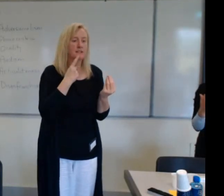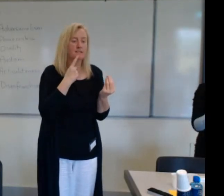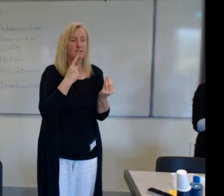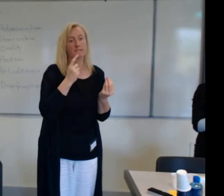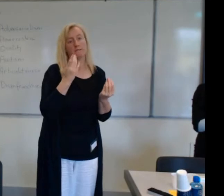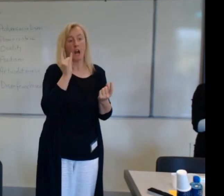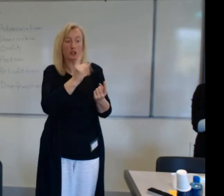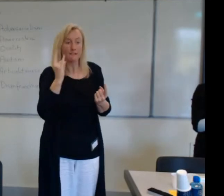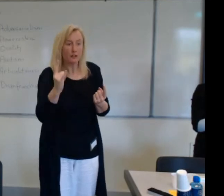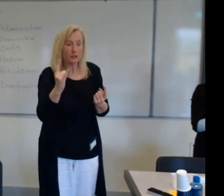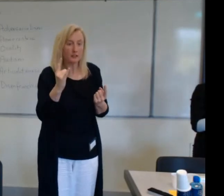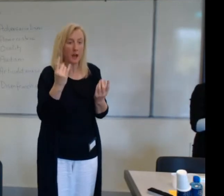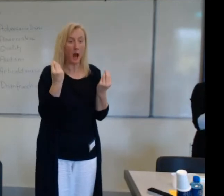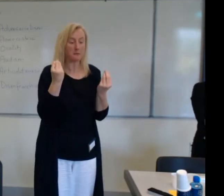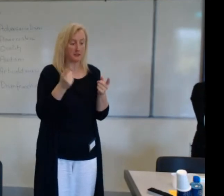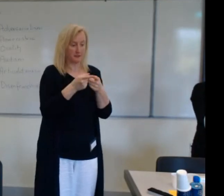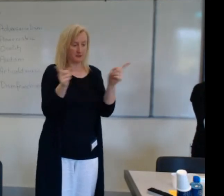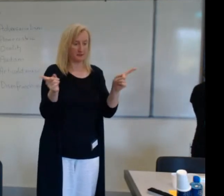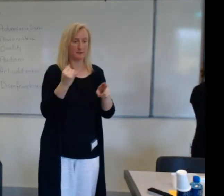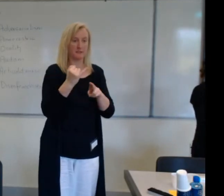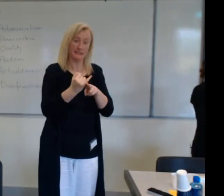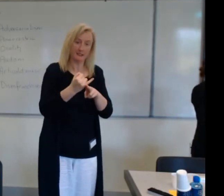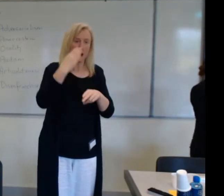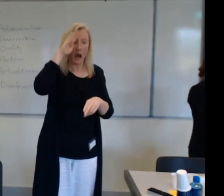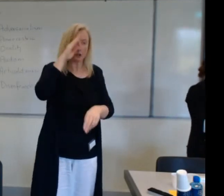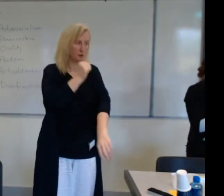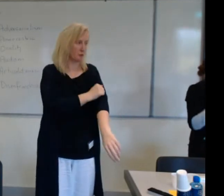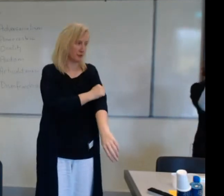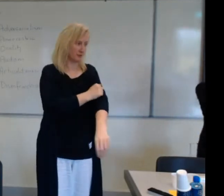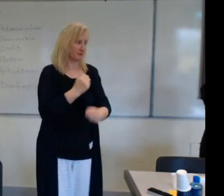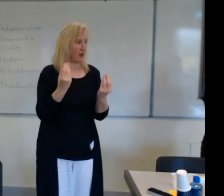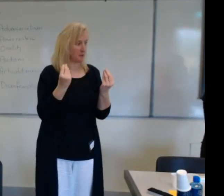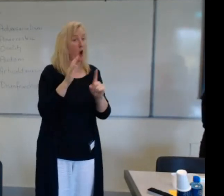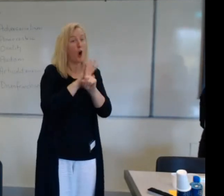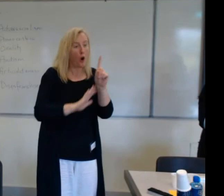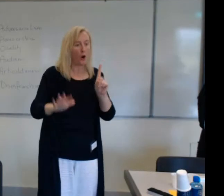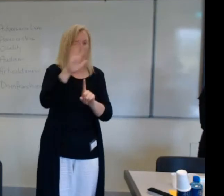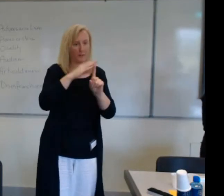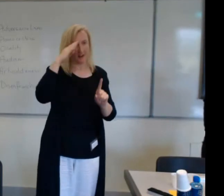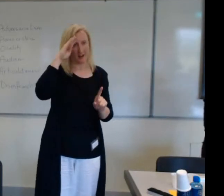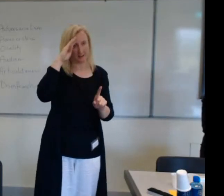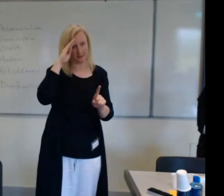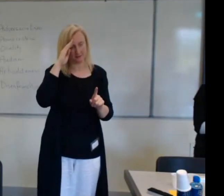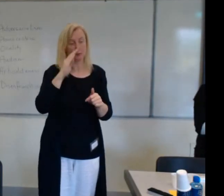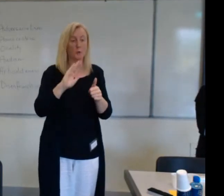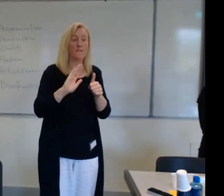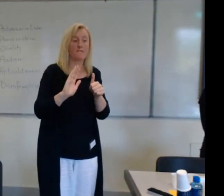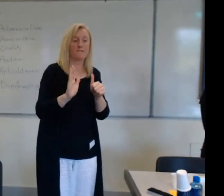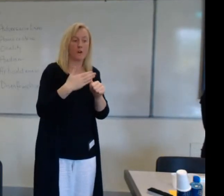hearing people were inside the Irish prisons in all over Ireland. So the first thing we did, we contacted the